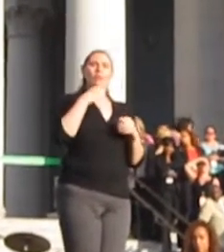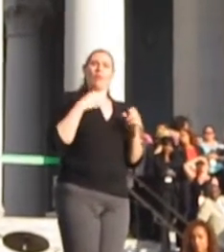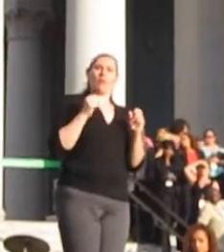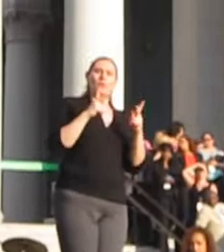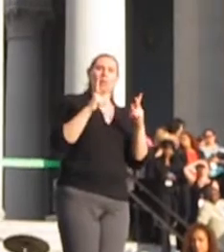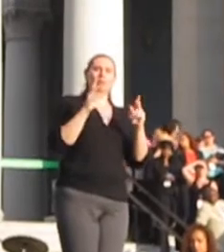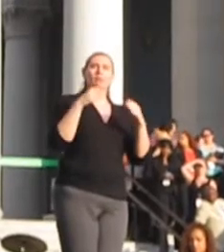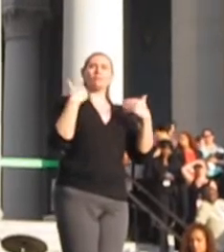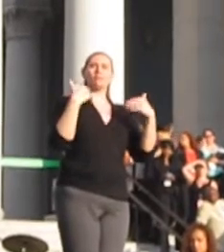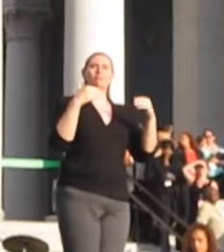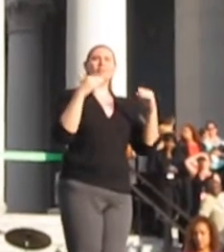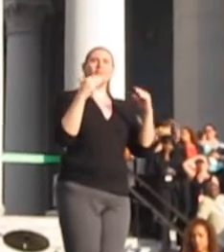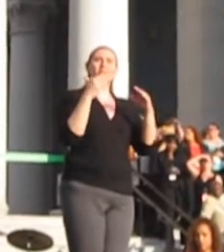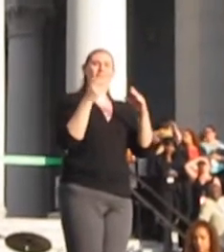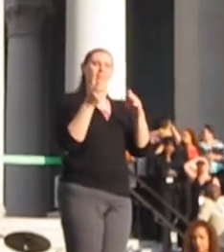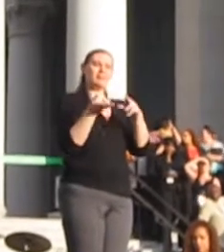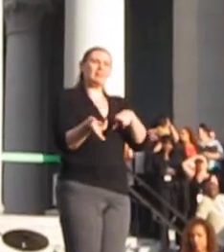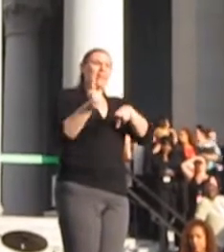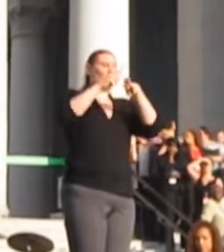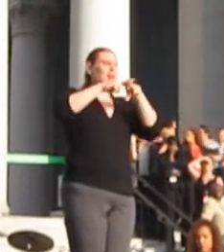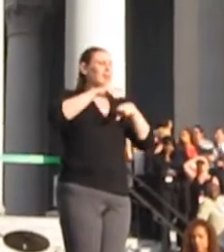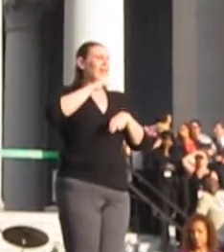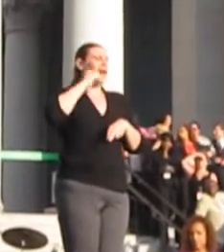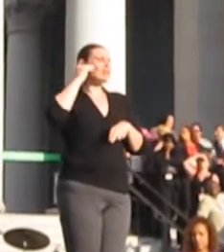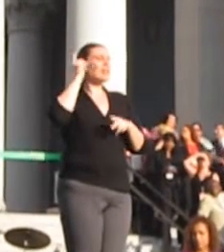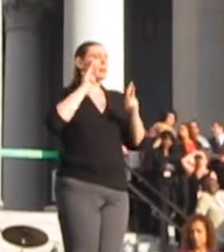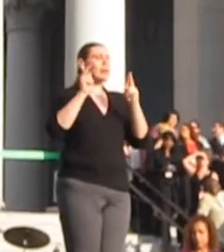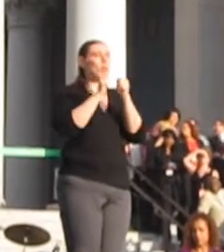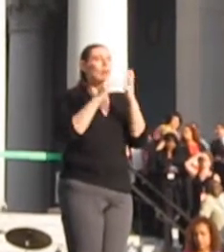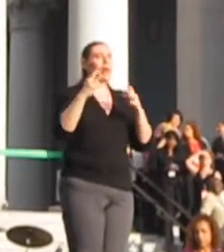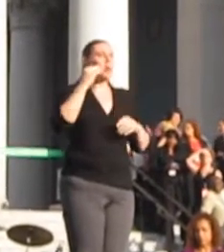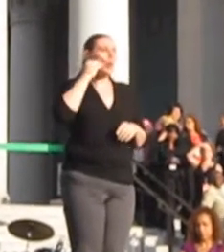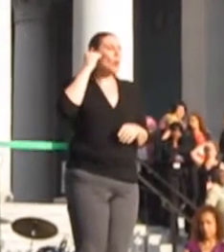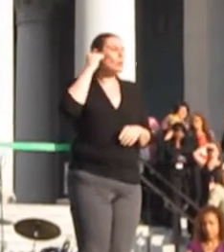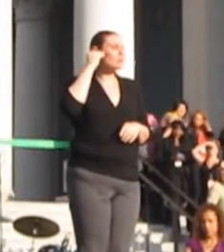amazing increase in housing for homeless people.